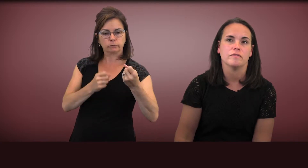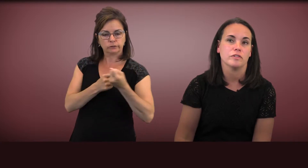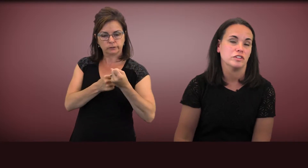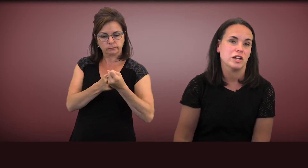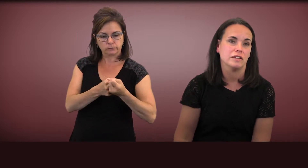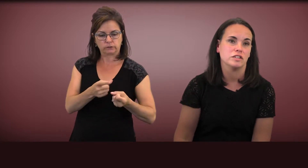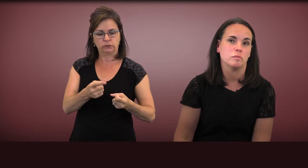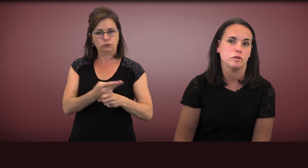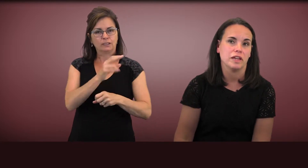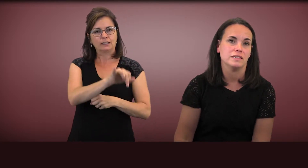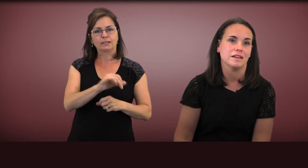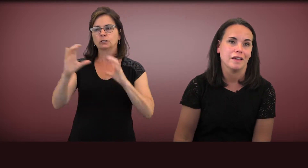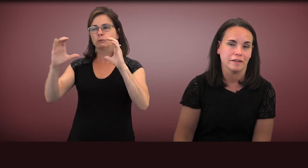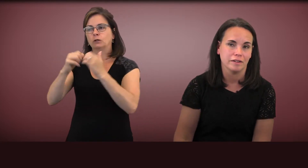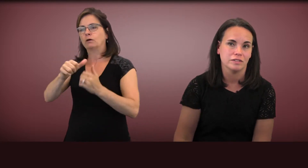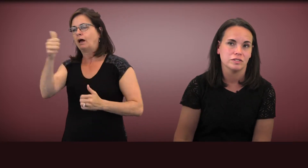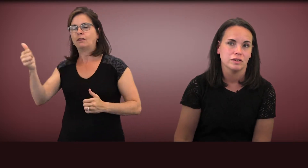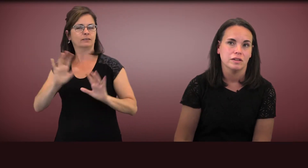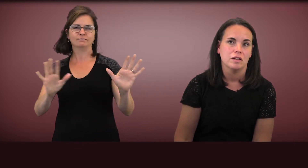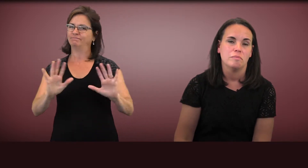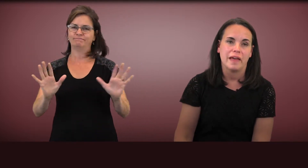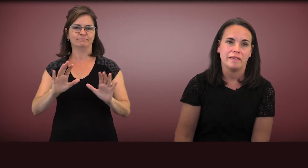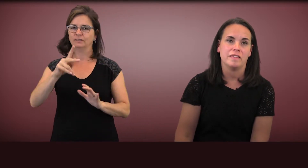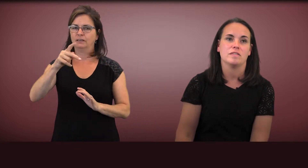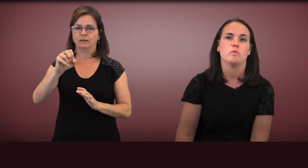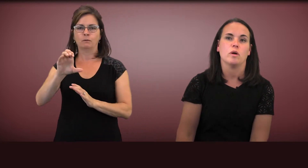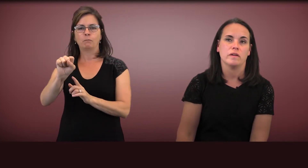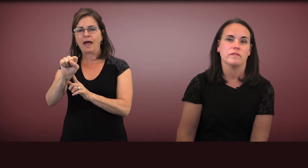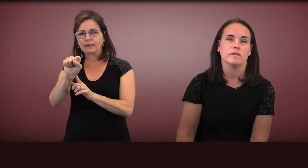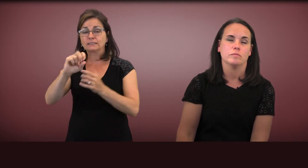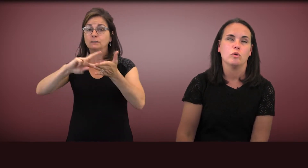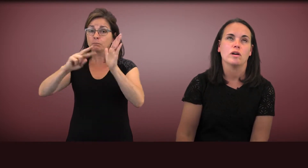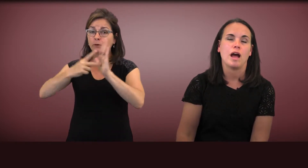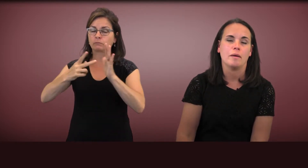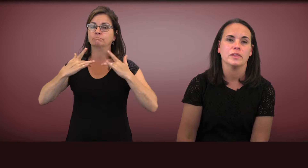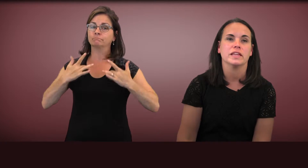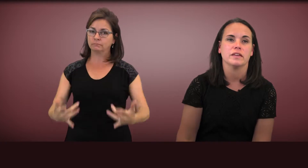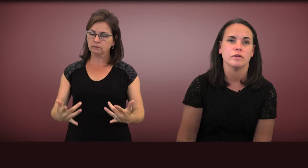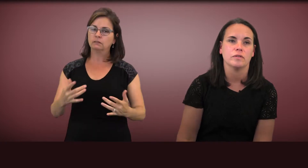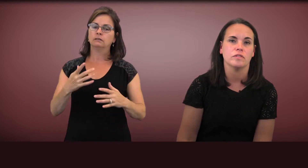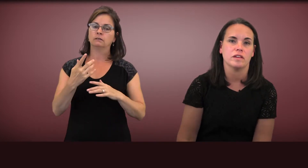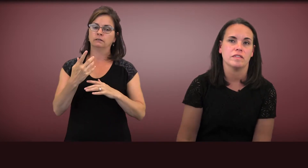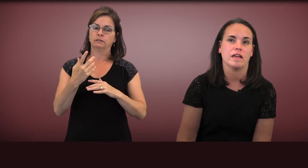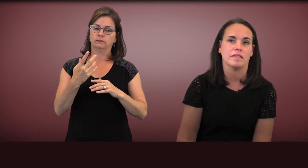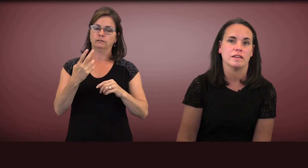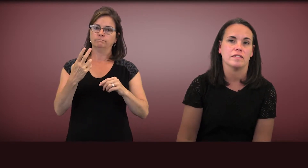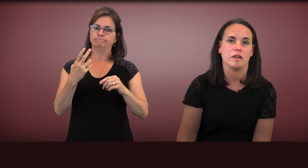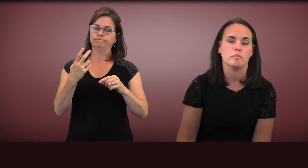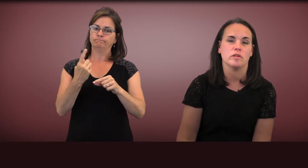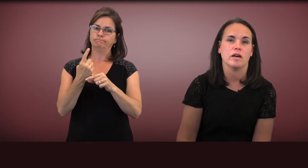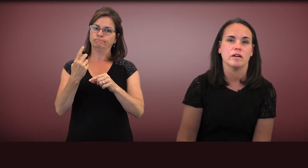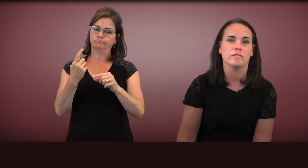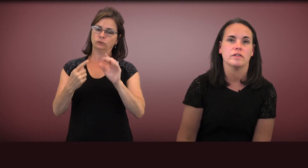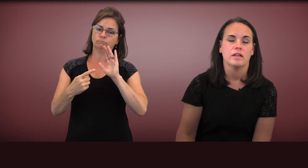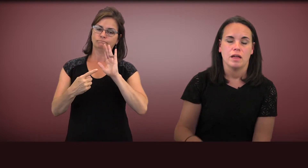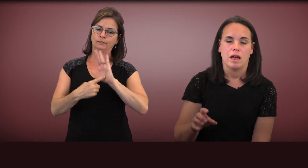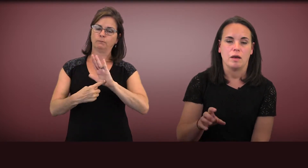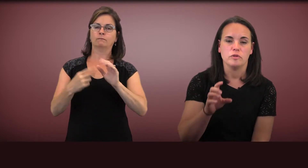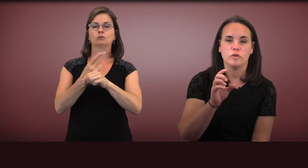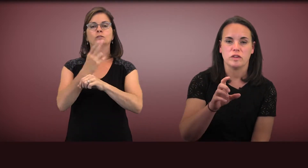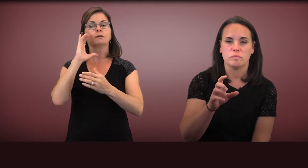means for the child to communicate to others. PECS is more commonly used and as an example